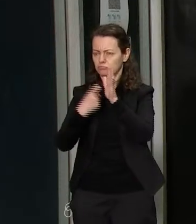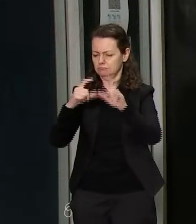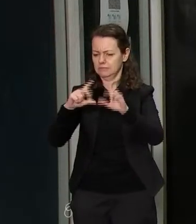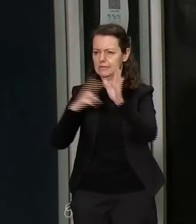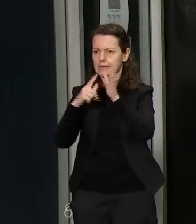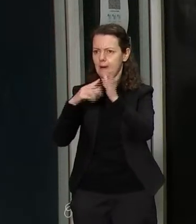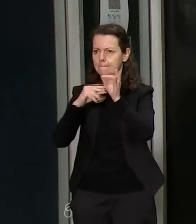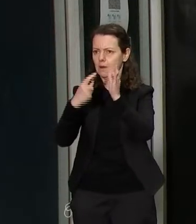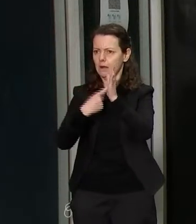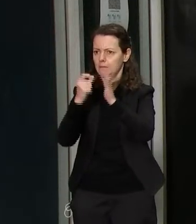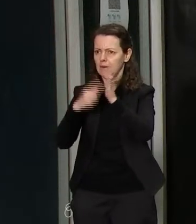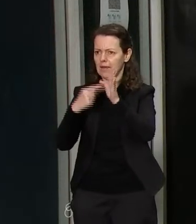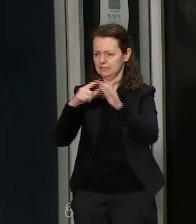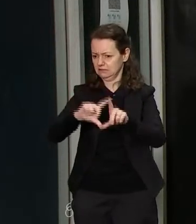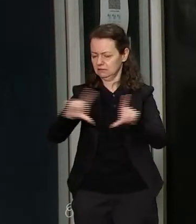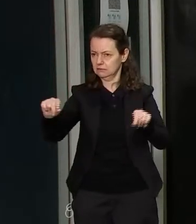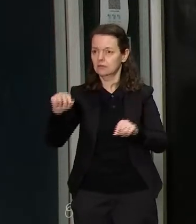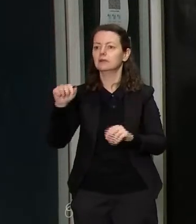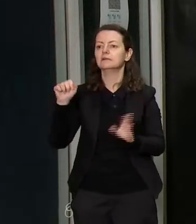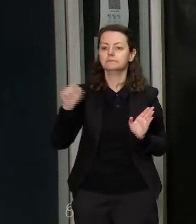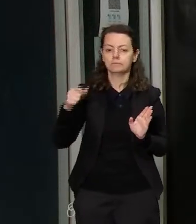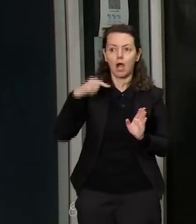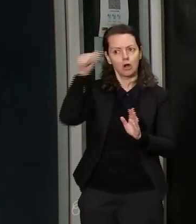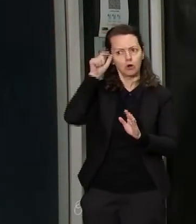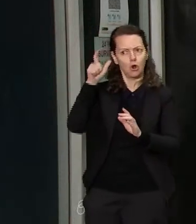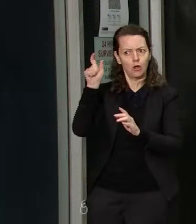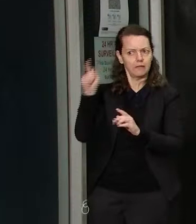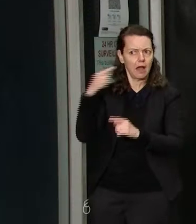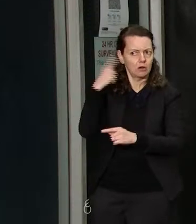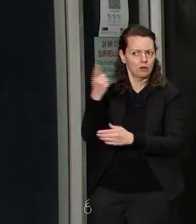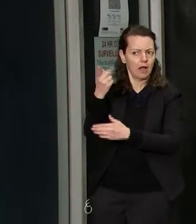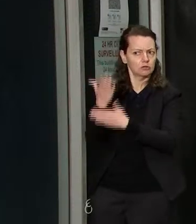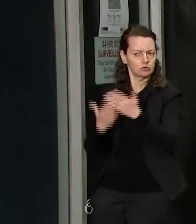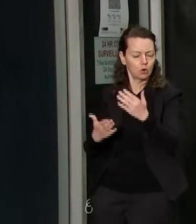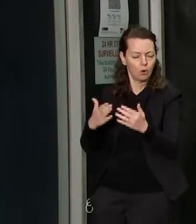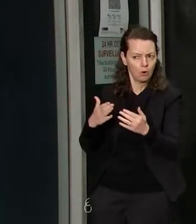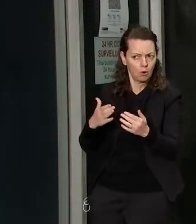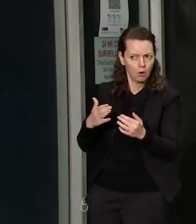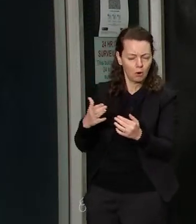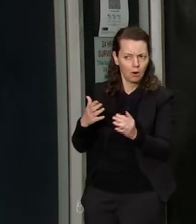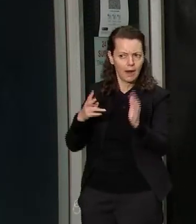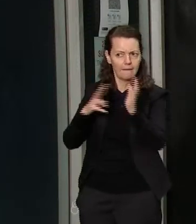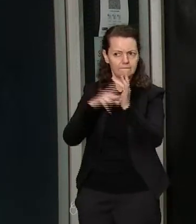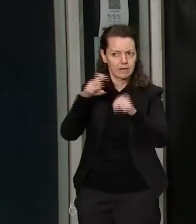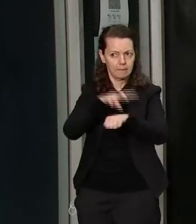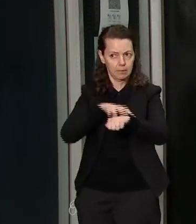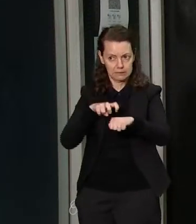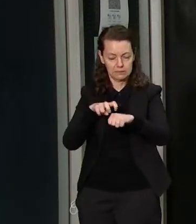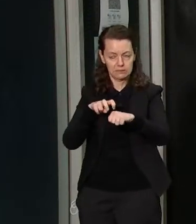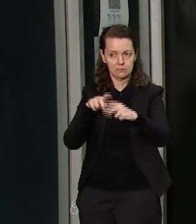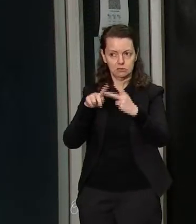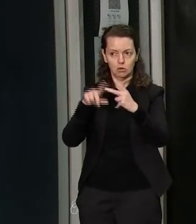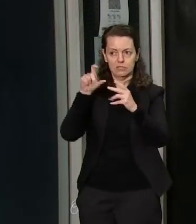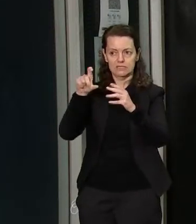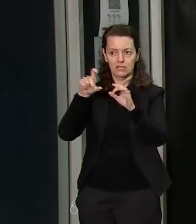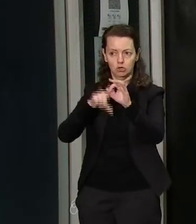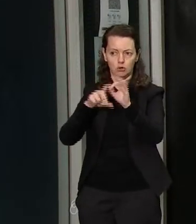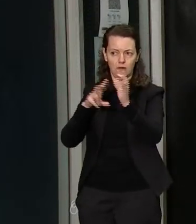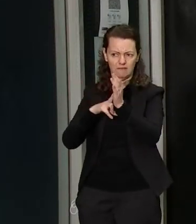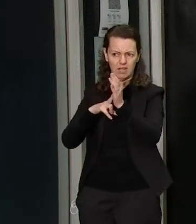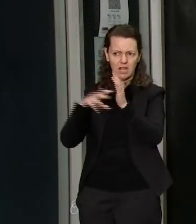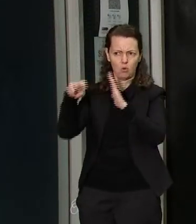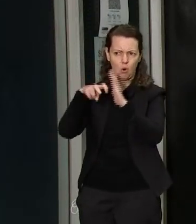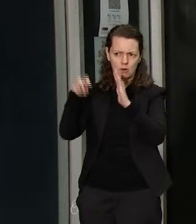I've asked that question because I was aware of the report. My understanding is neither VicPol nor CQV were